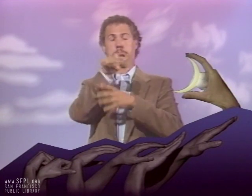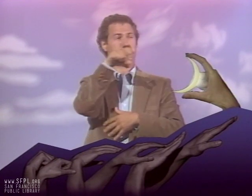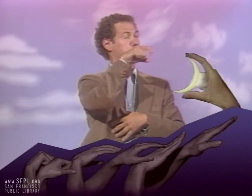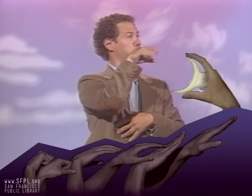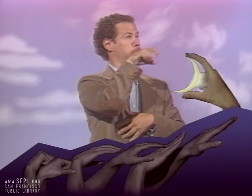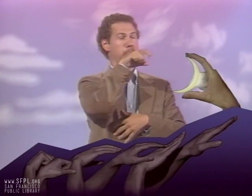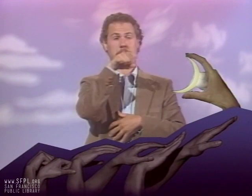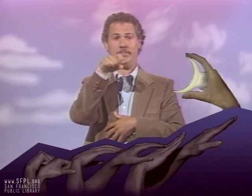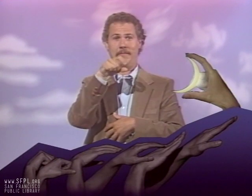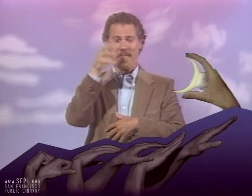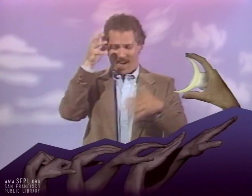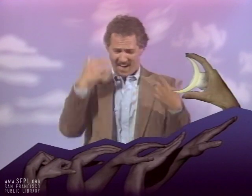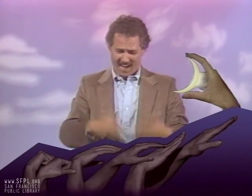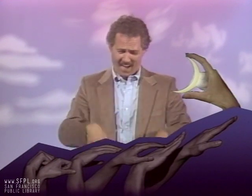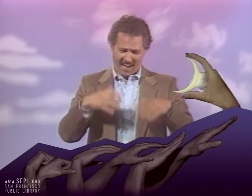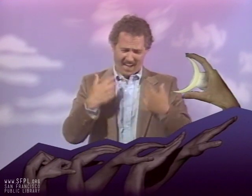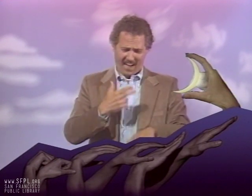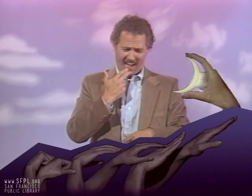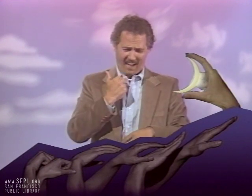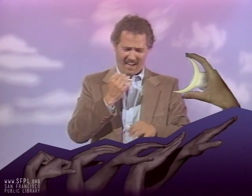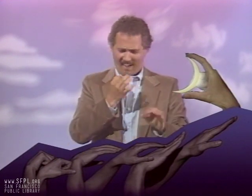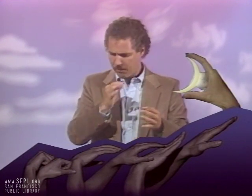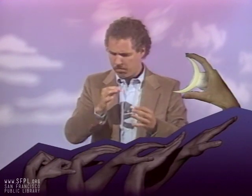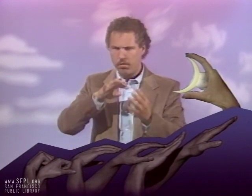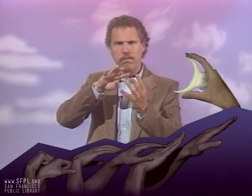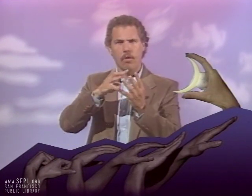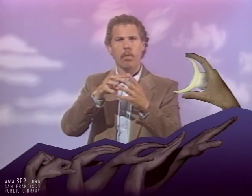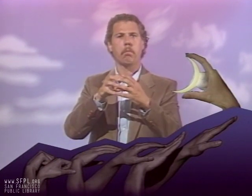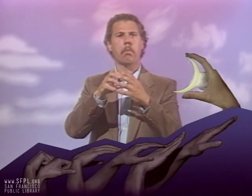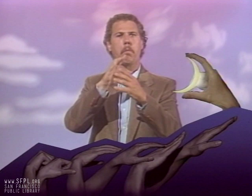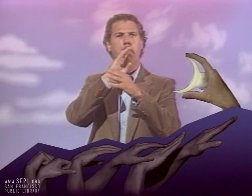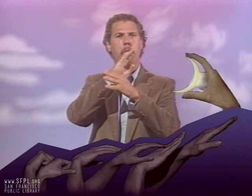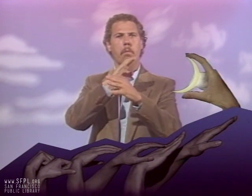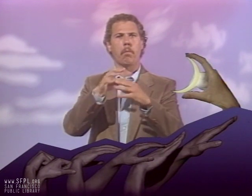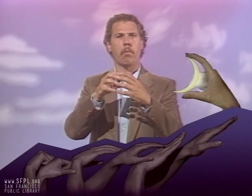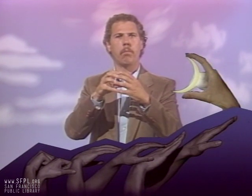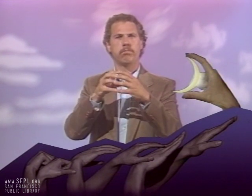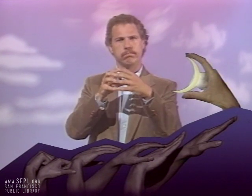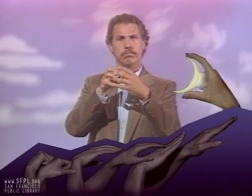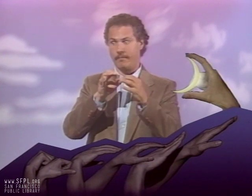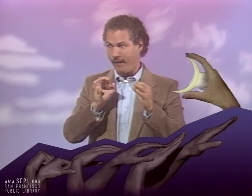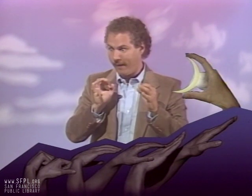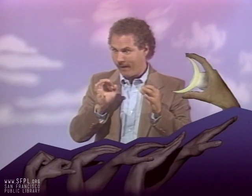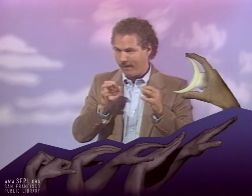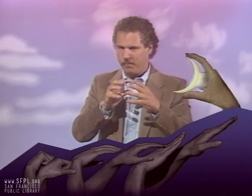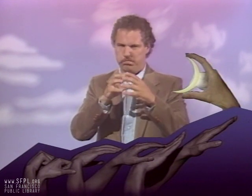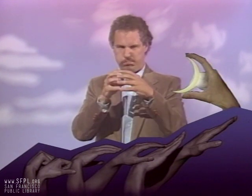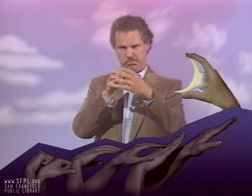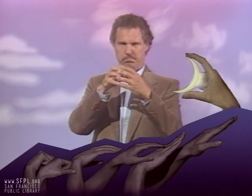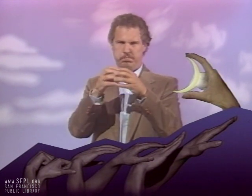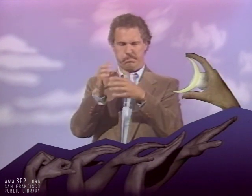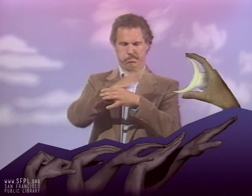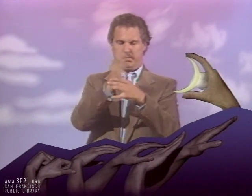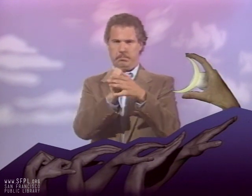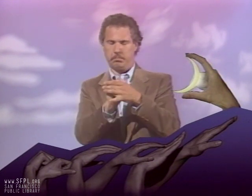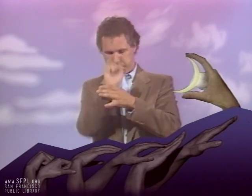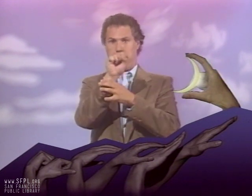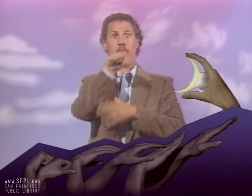So perfect. Chirp. 3 fine boys. The fourth one hasn't budged. Here it comes,